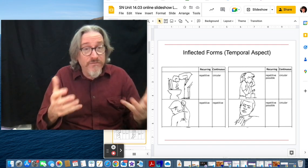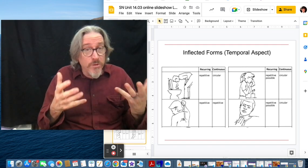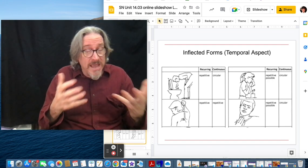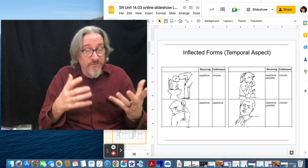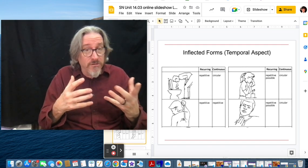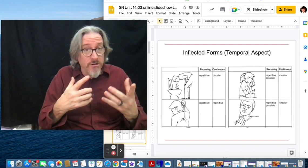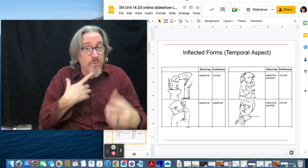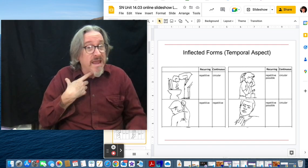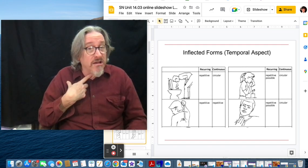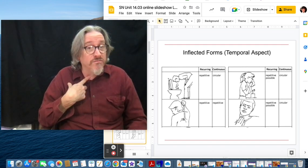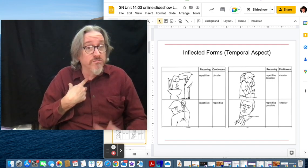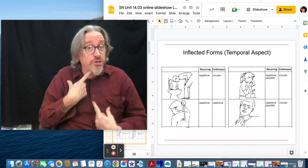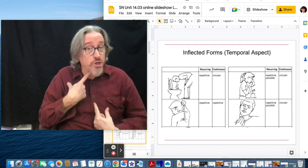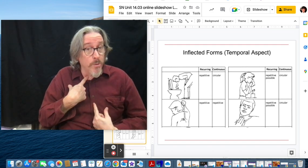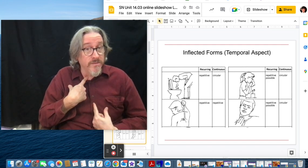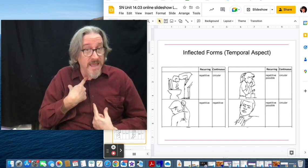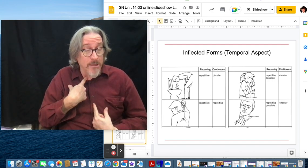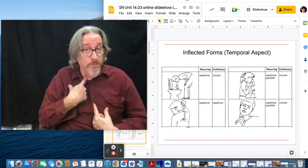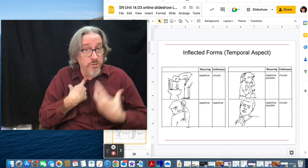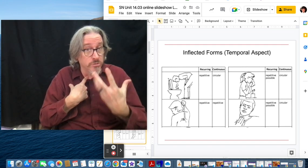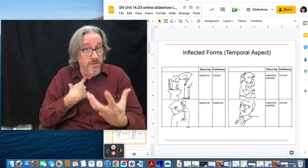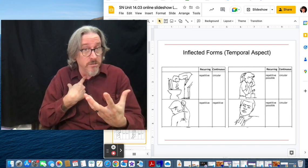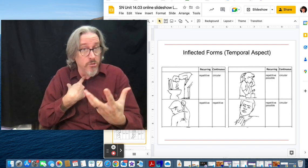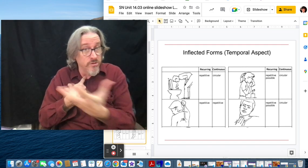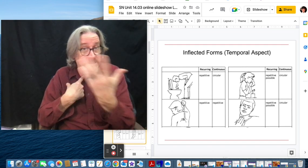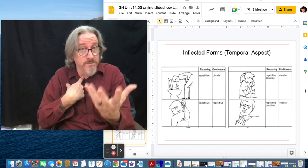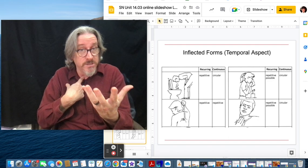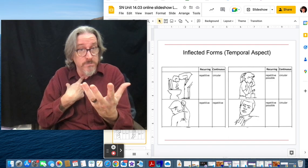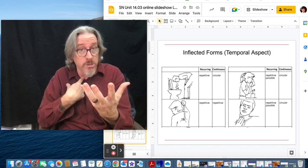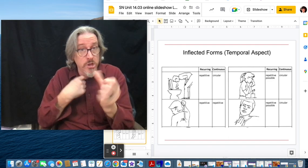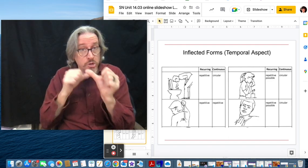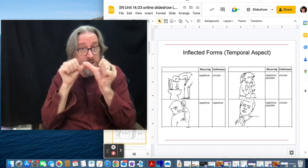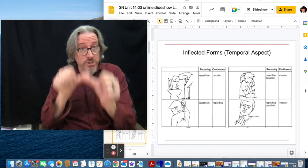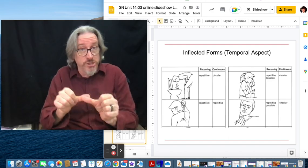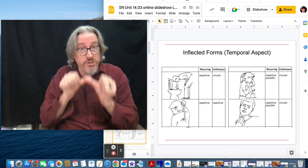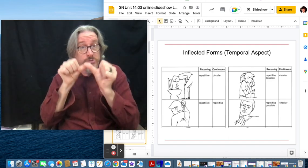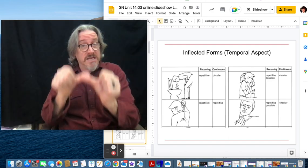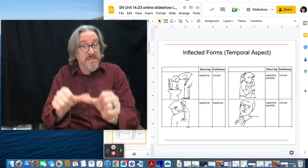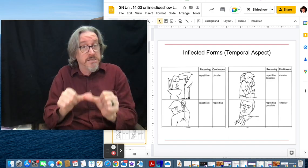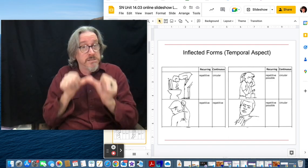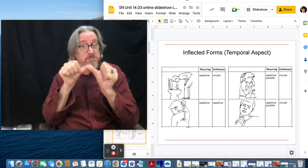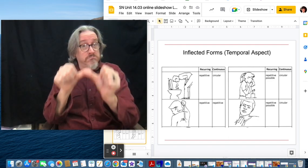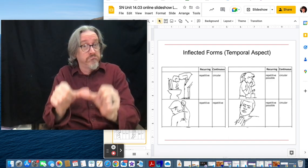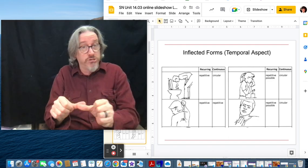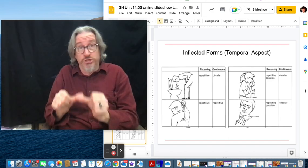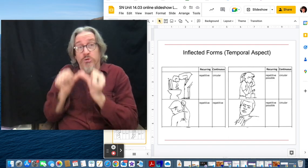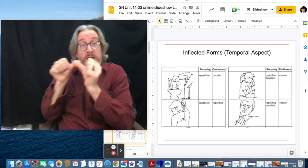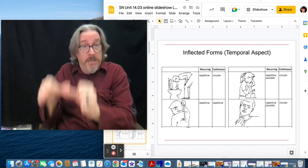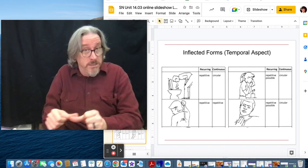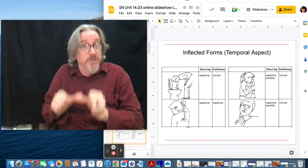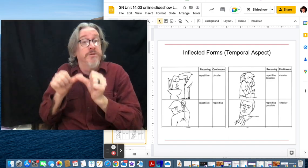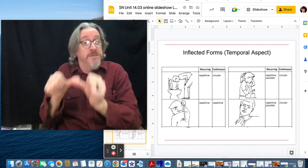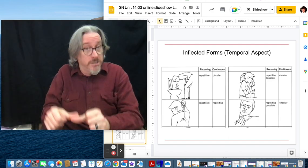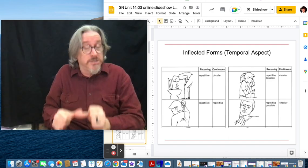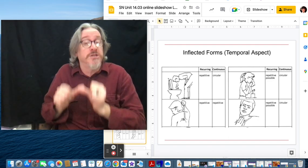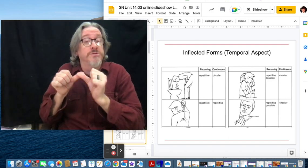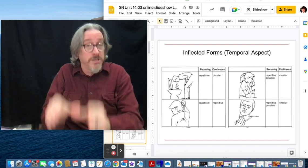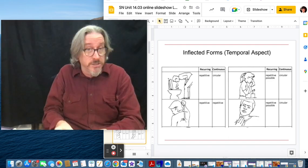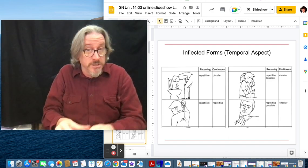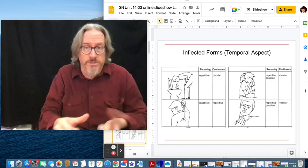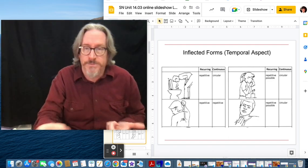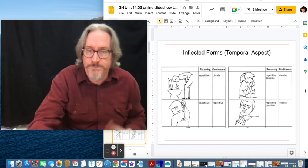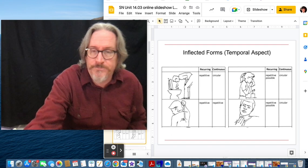If you can't figure out a way of showing the ailment or the symptom, you can just do this to show it continues and